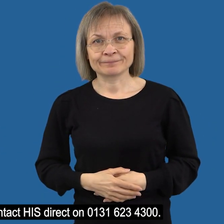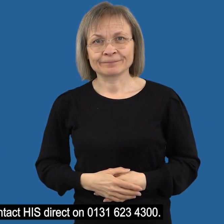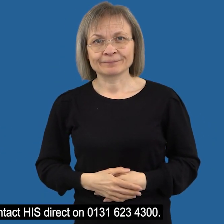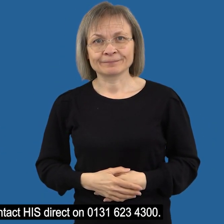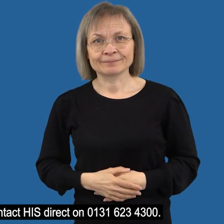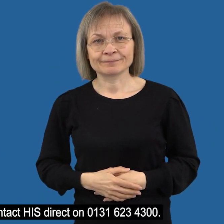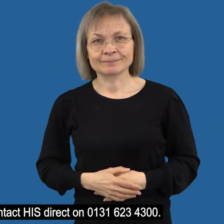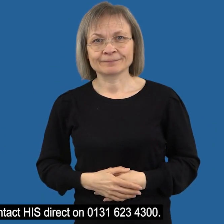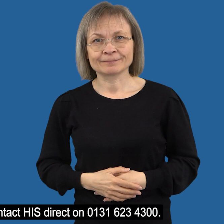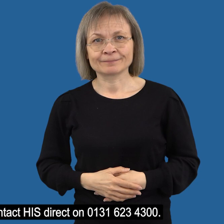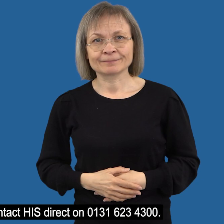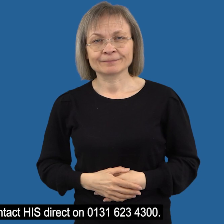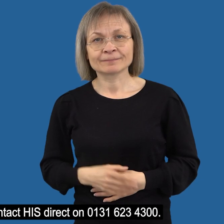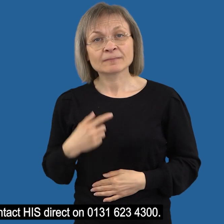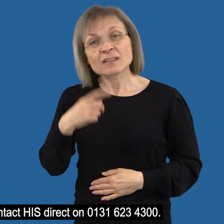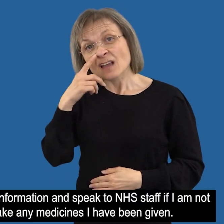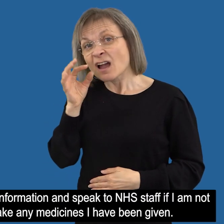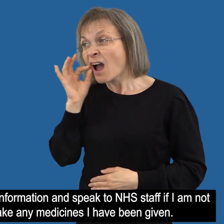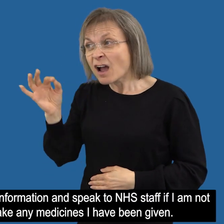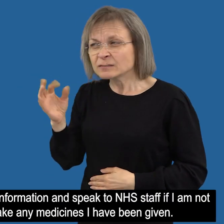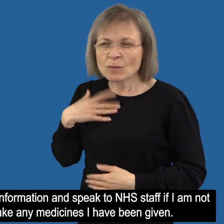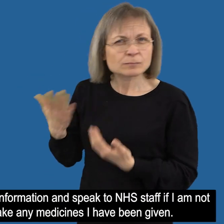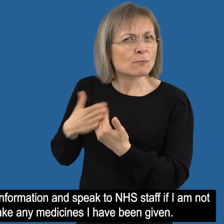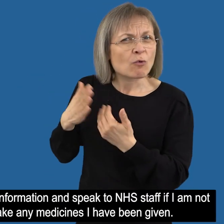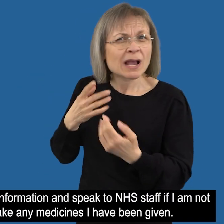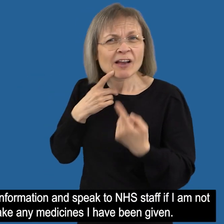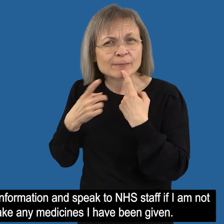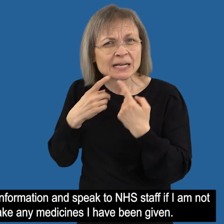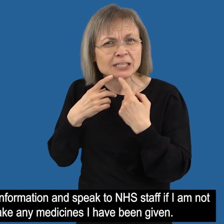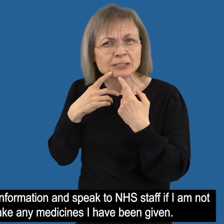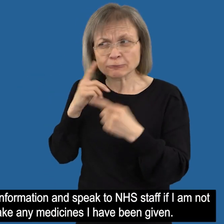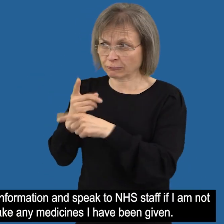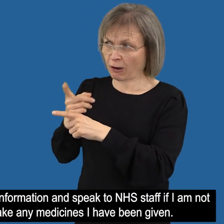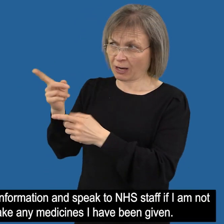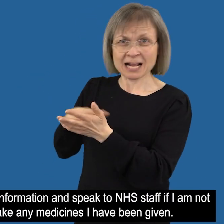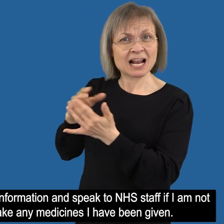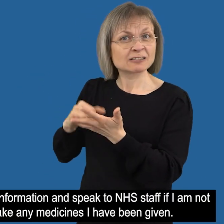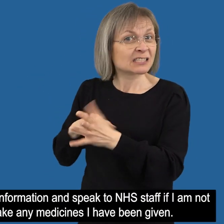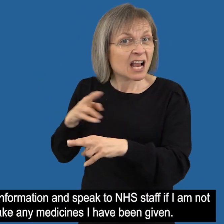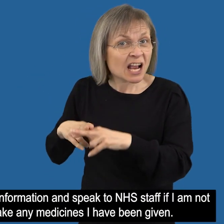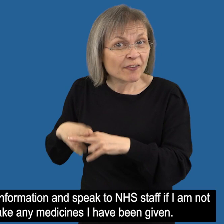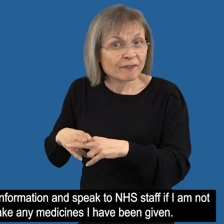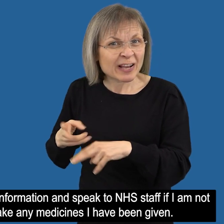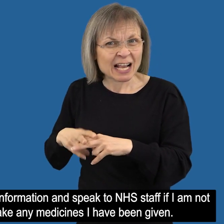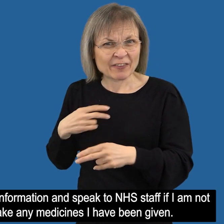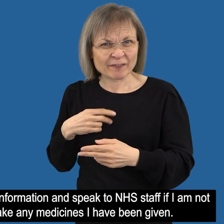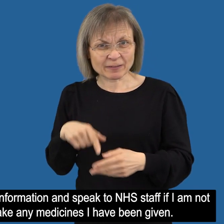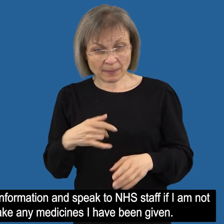www.healthcareimprovementscotland.org. Or I can contact HIS direct on 0131 623 4300.